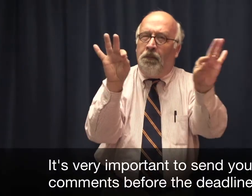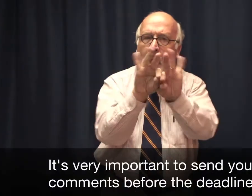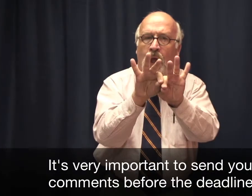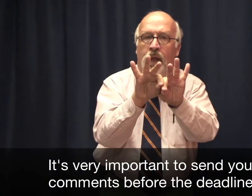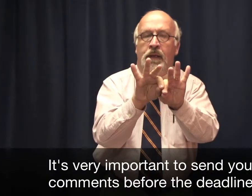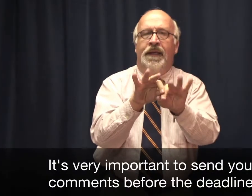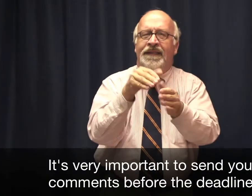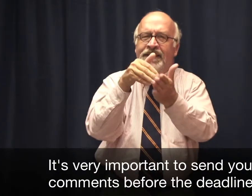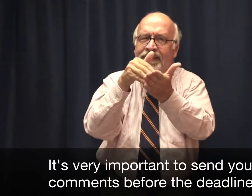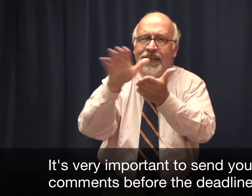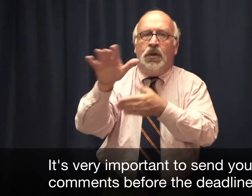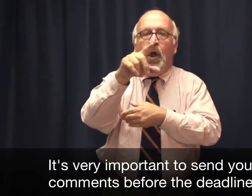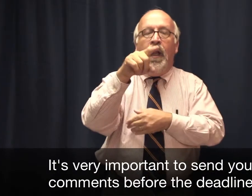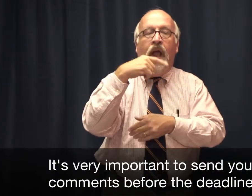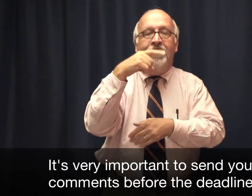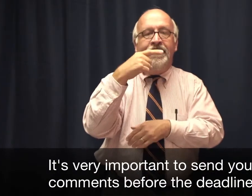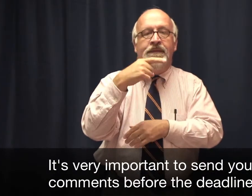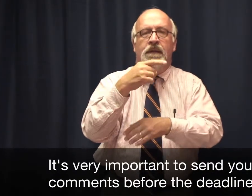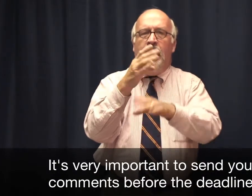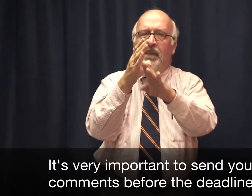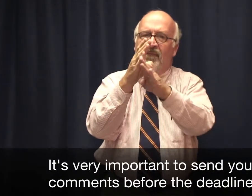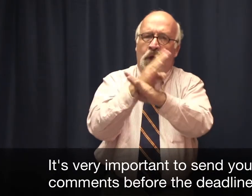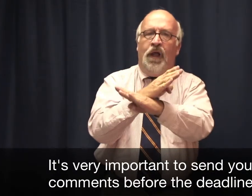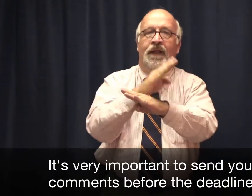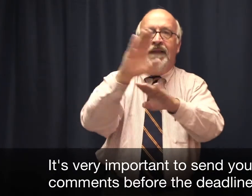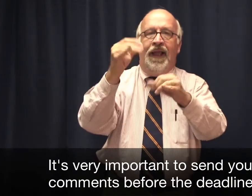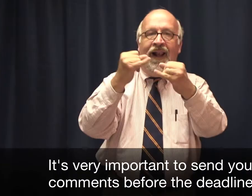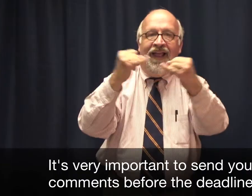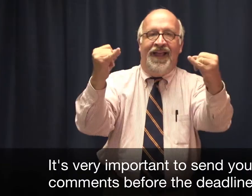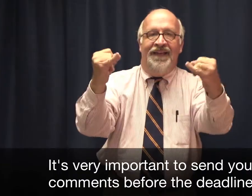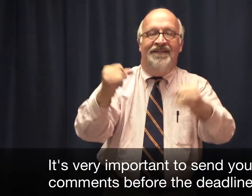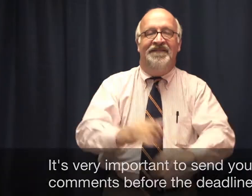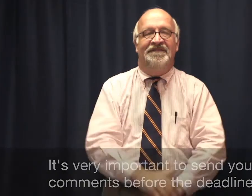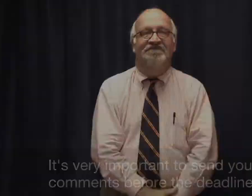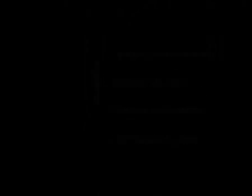It's very important to send your comments before the deadline.